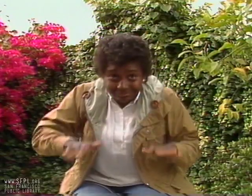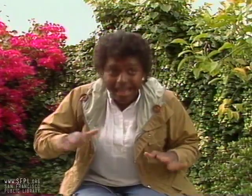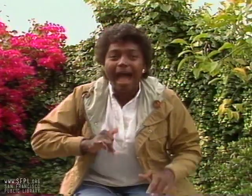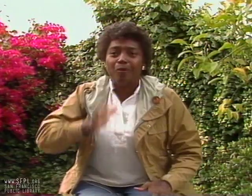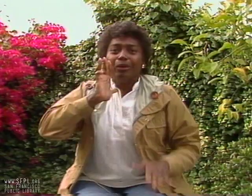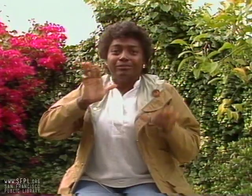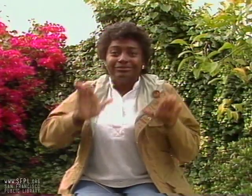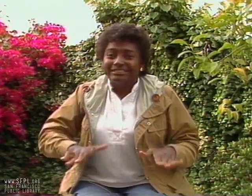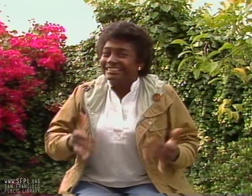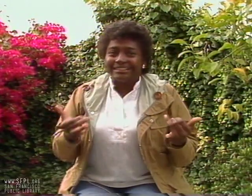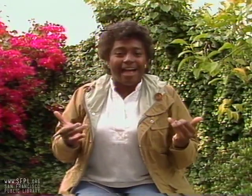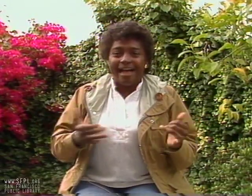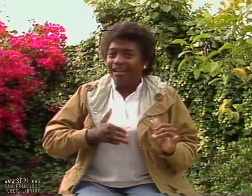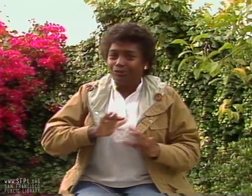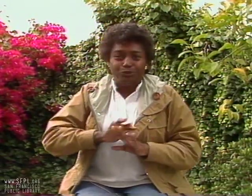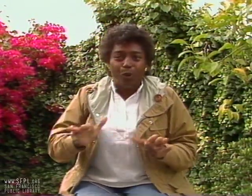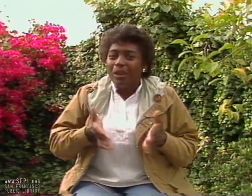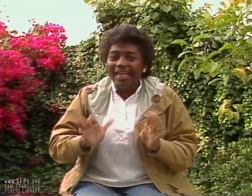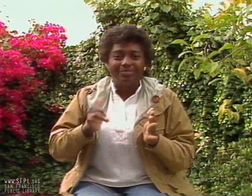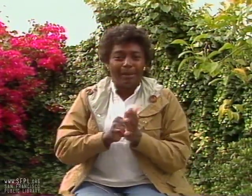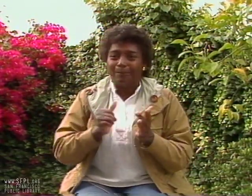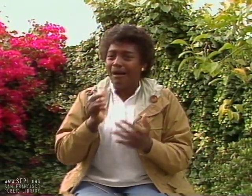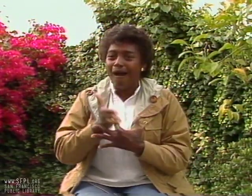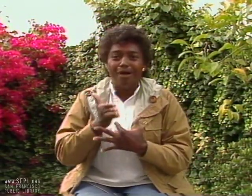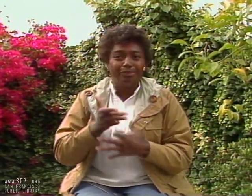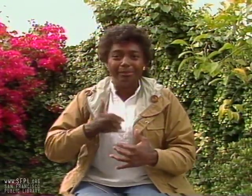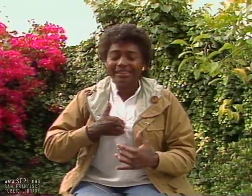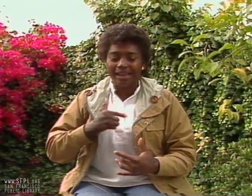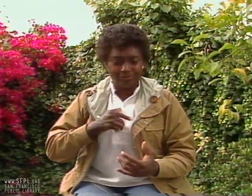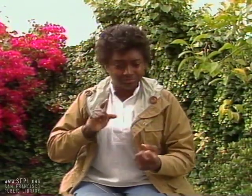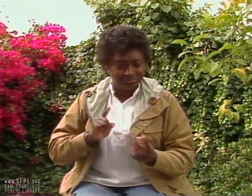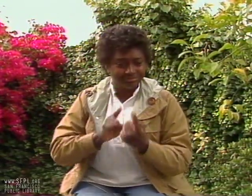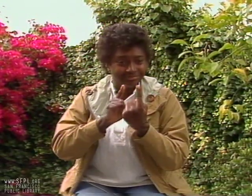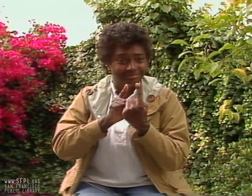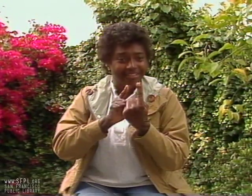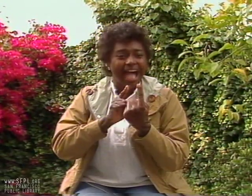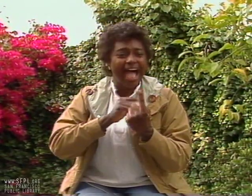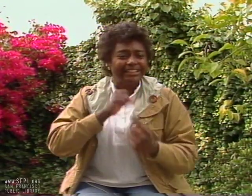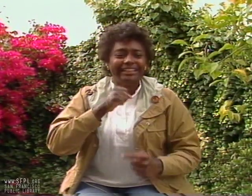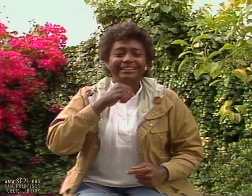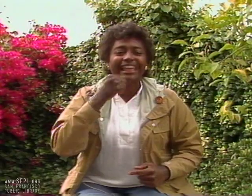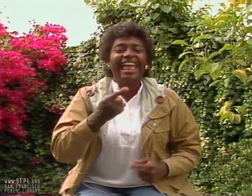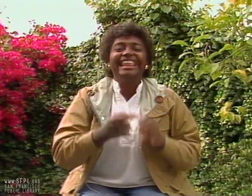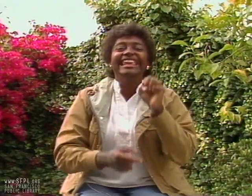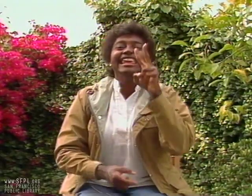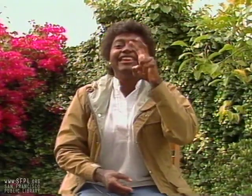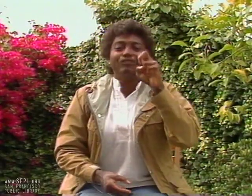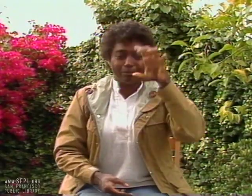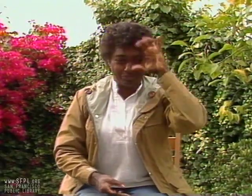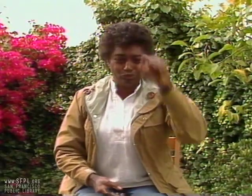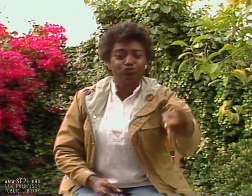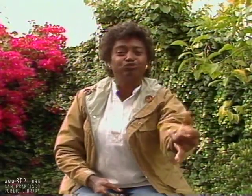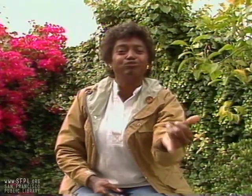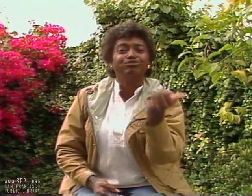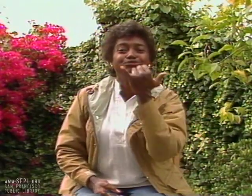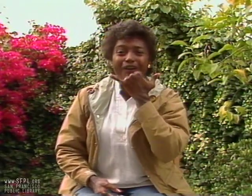down, I bowed. No way they're going to bother me. I can stand up to anyone. I could tell even the president he's